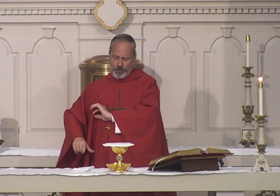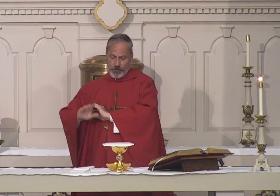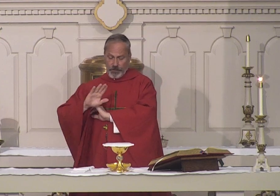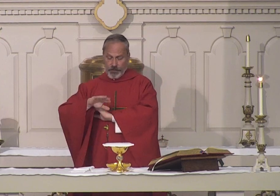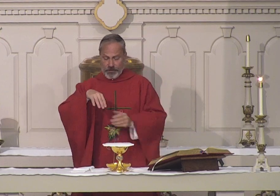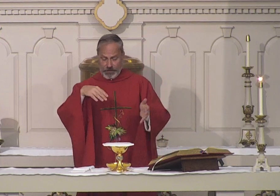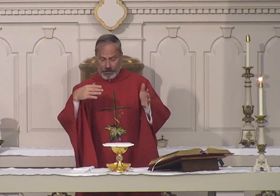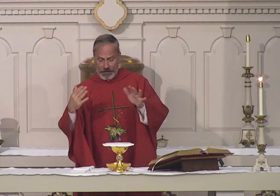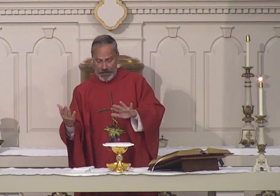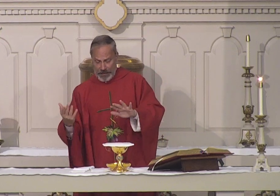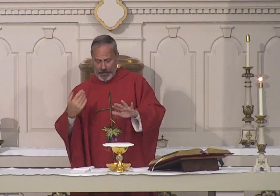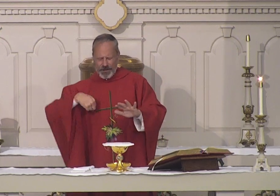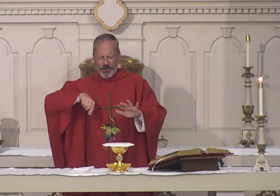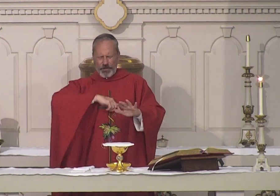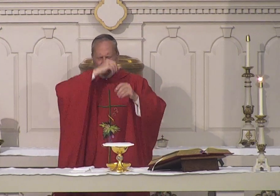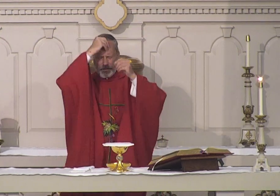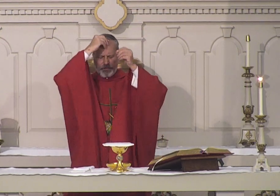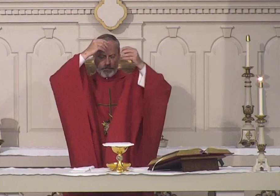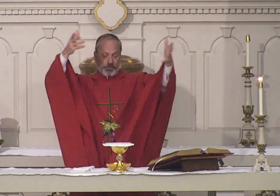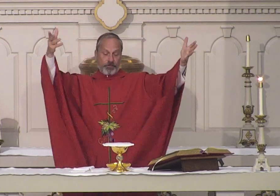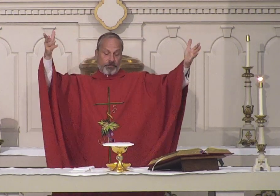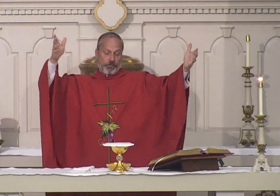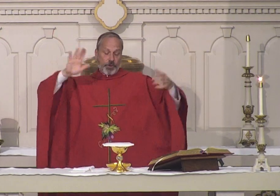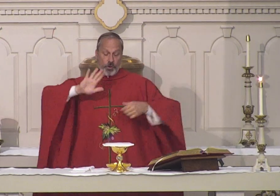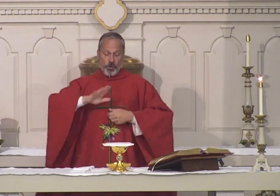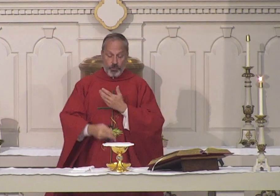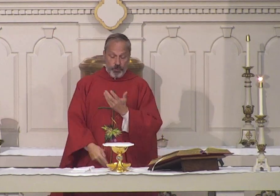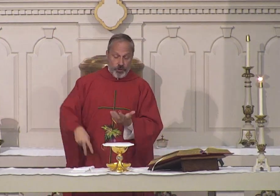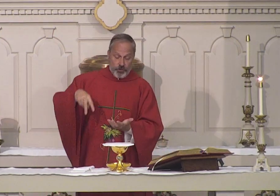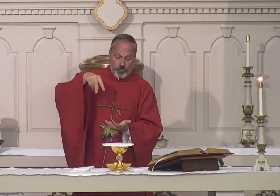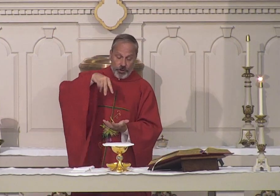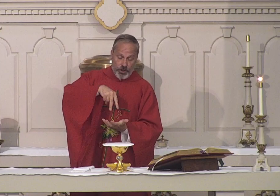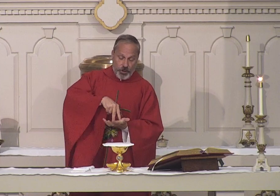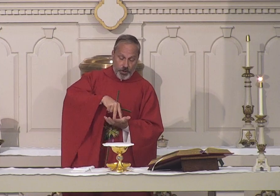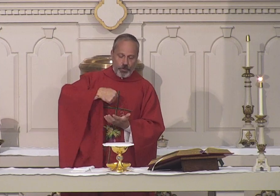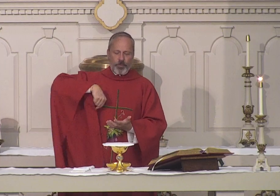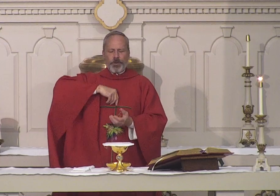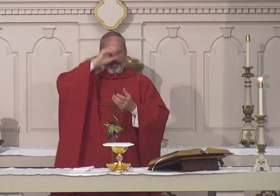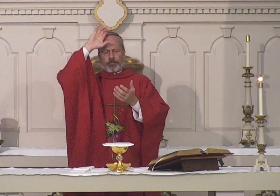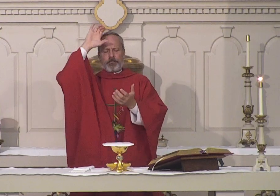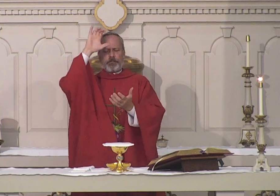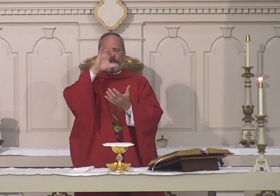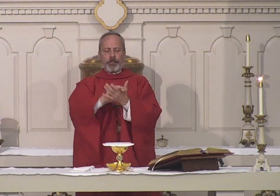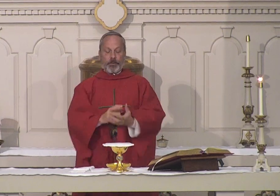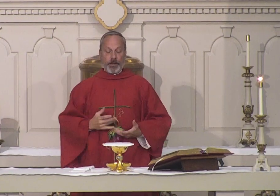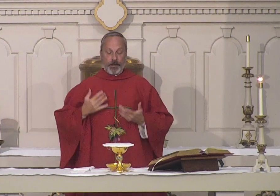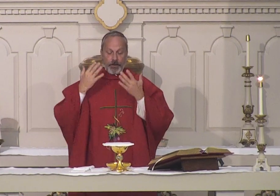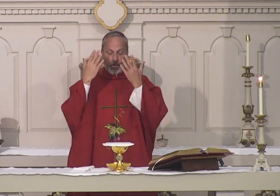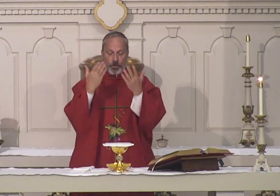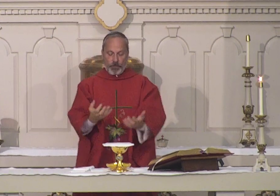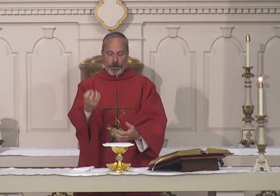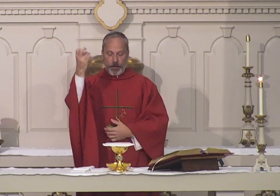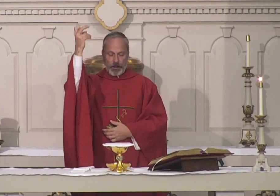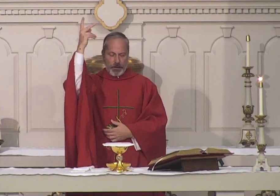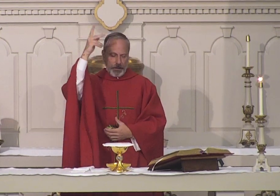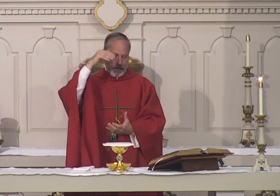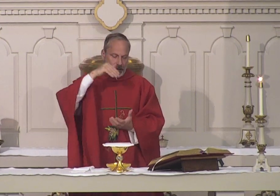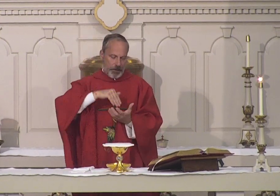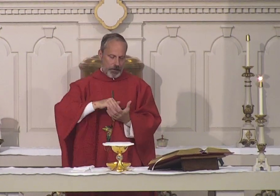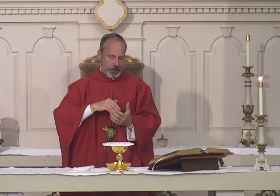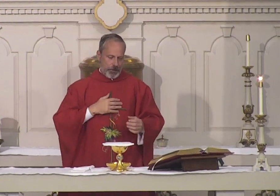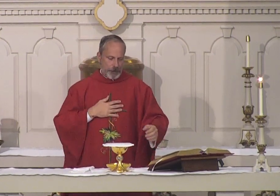We proclaim your death, O Lord, and profess your resurrection until you come